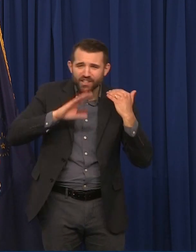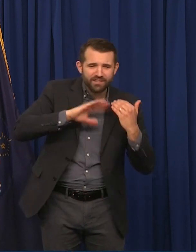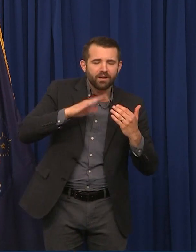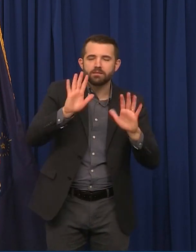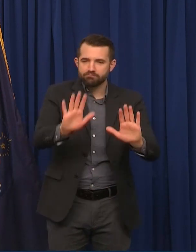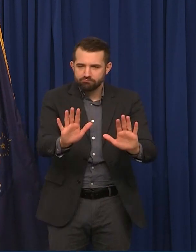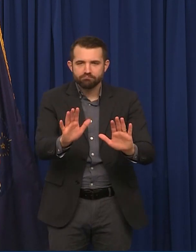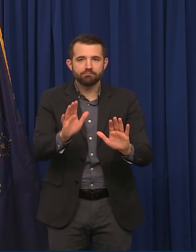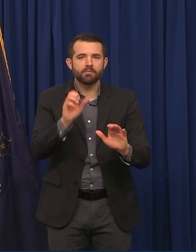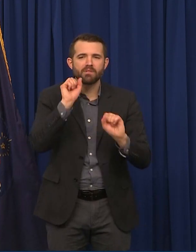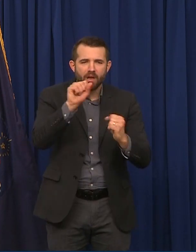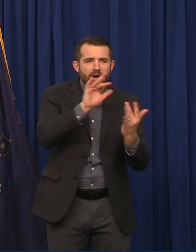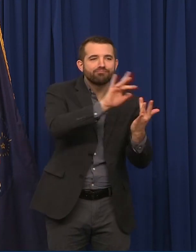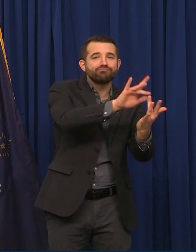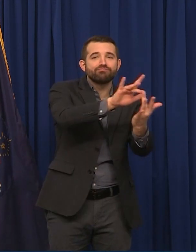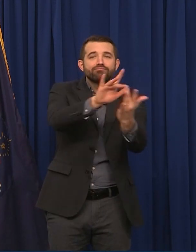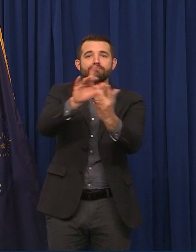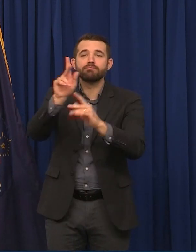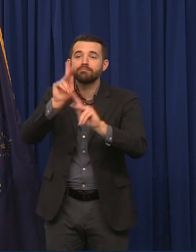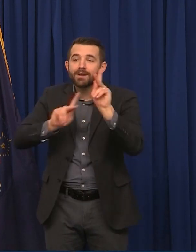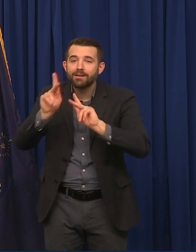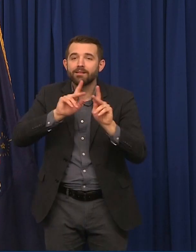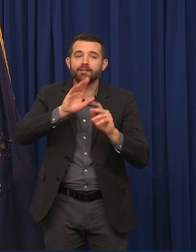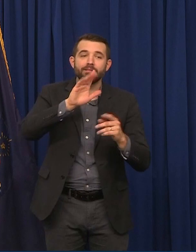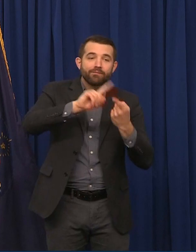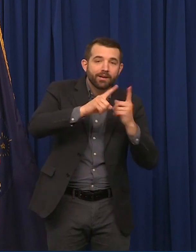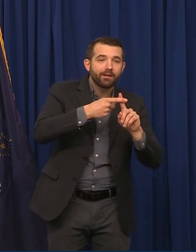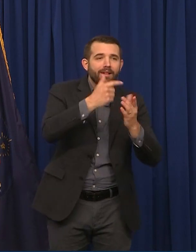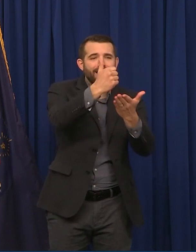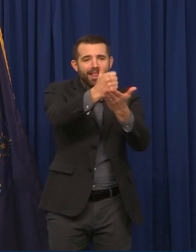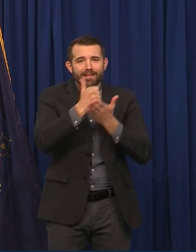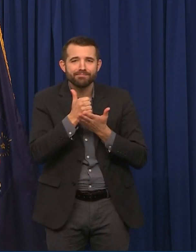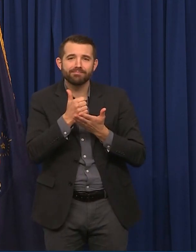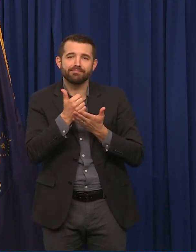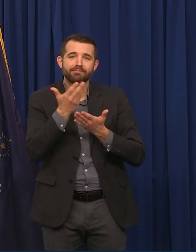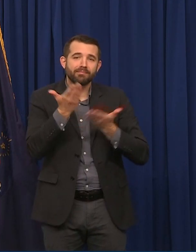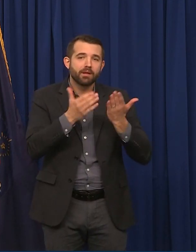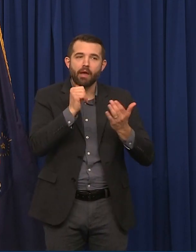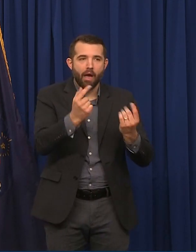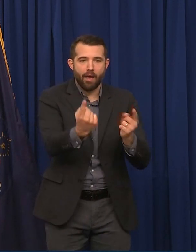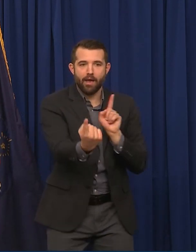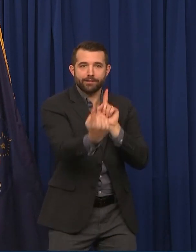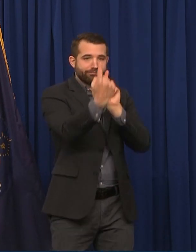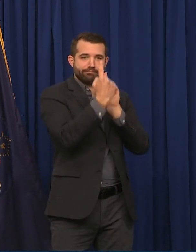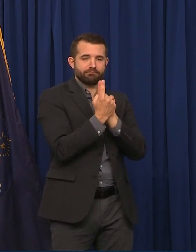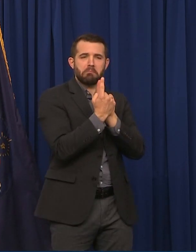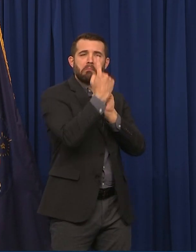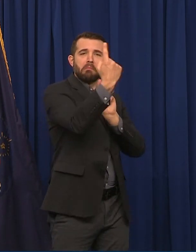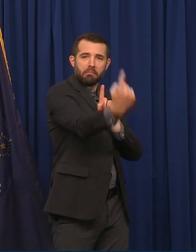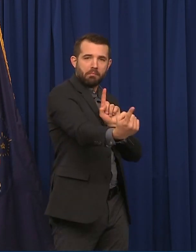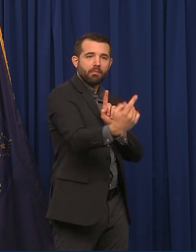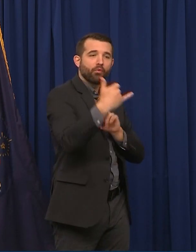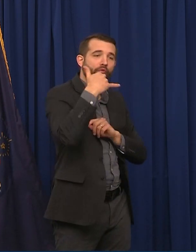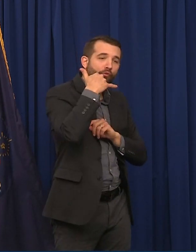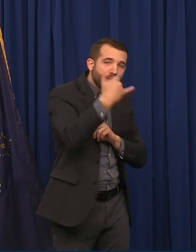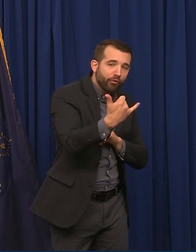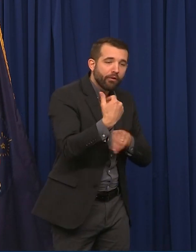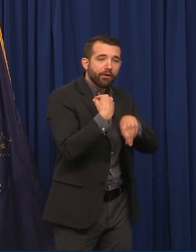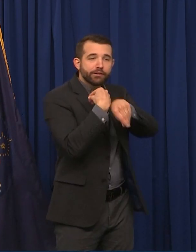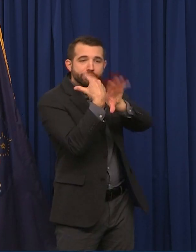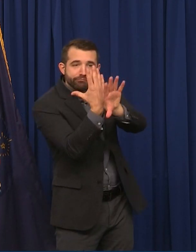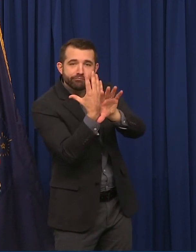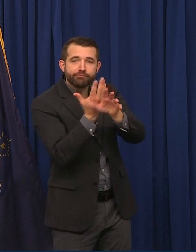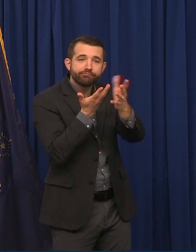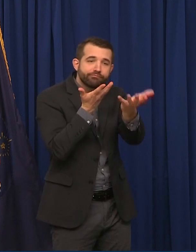you. Patrick, to your specific question, my colleague, Director Jessica Poward, who oversees the Office of